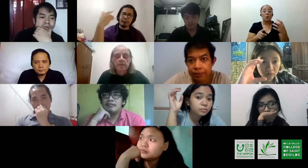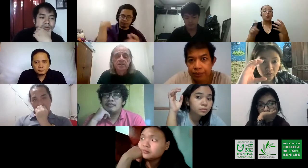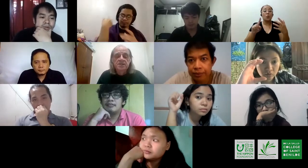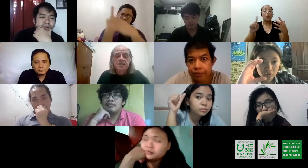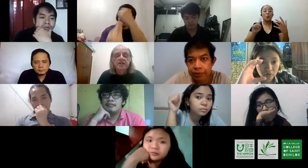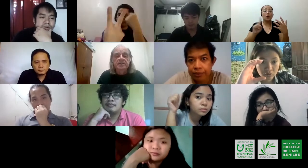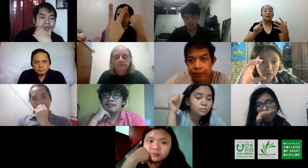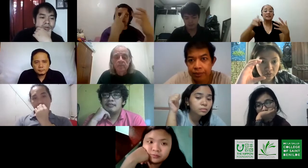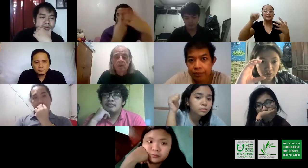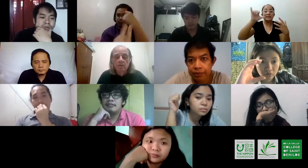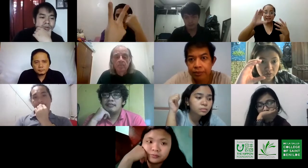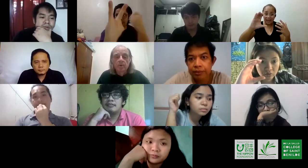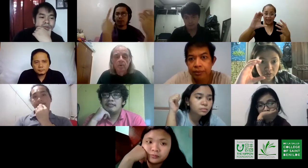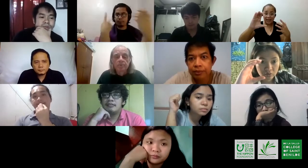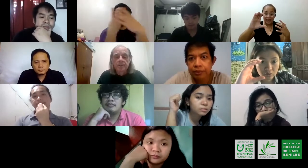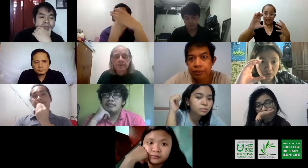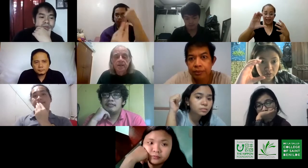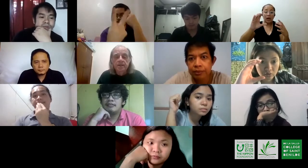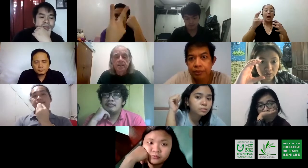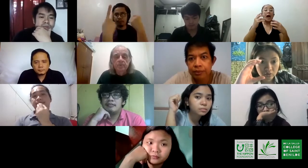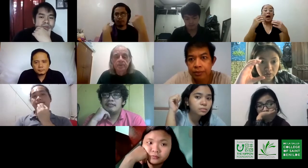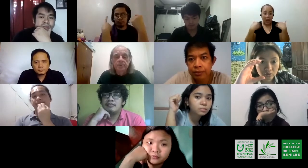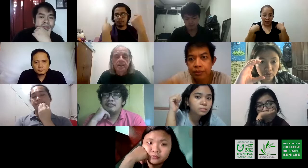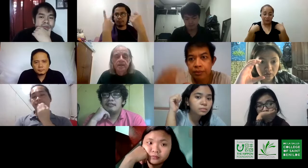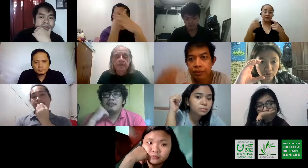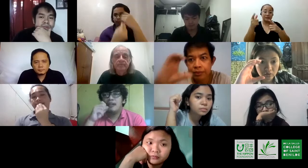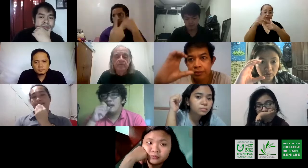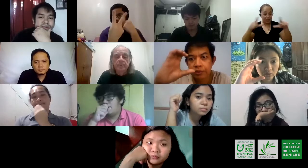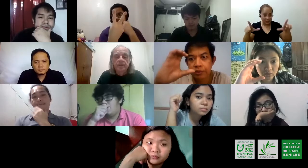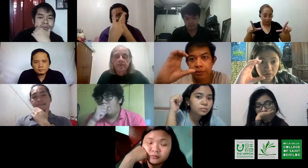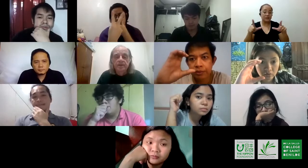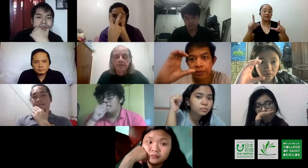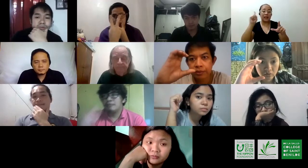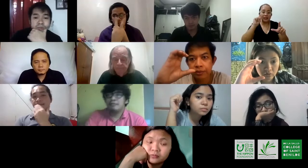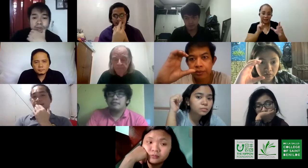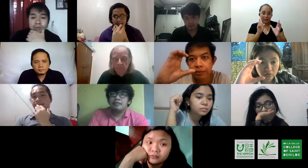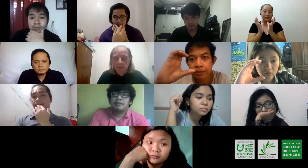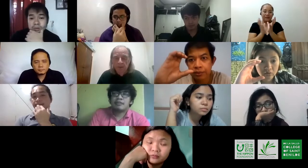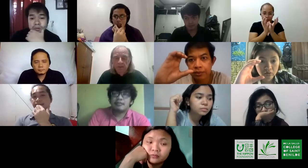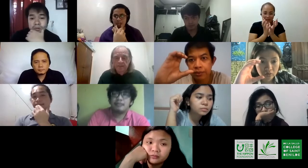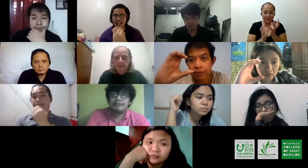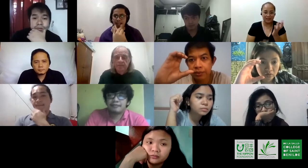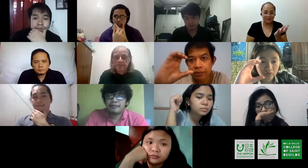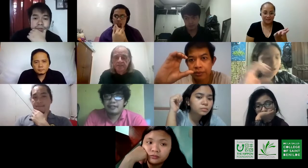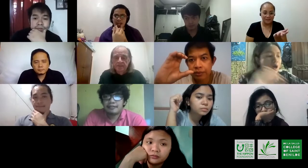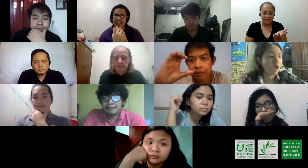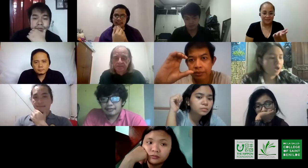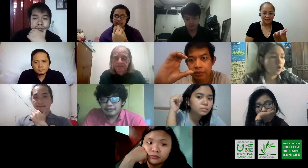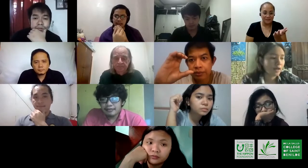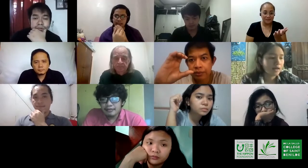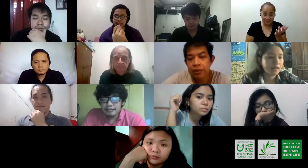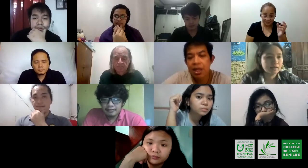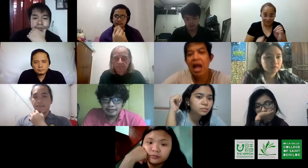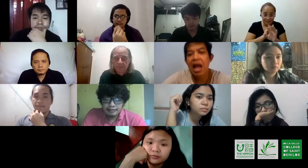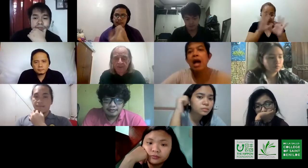be C, both a sign language and a deaf community. Does that make sense?